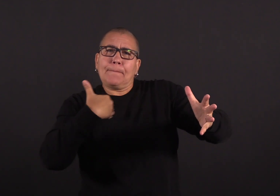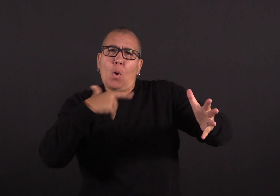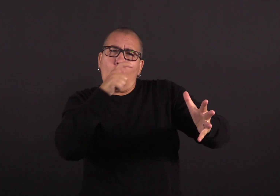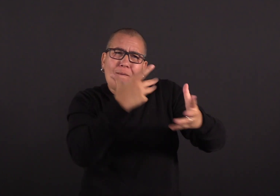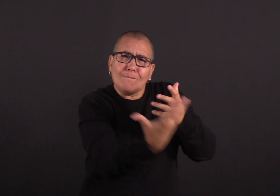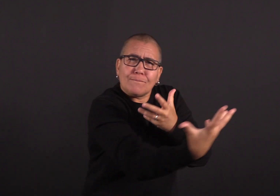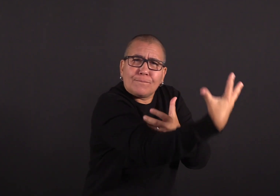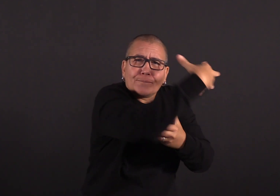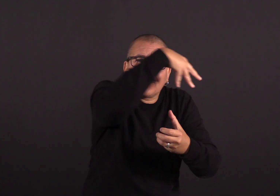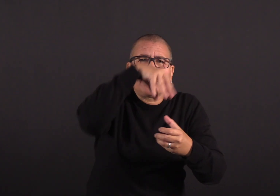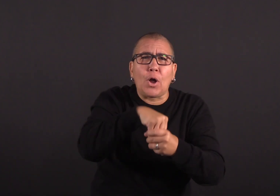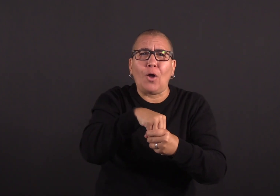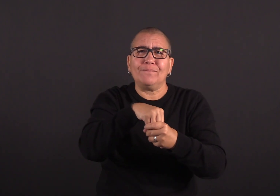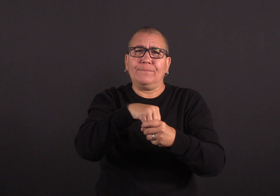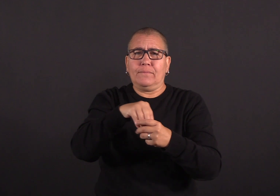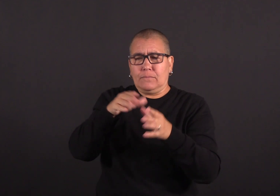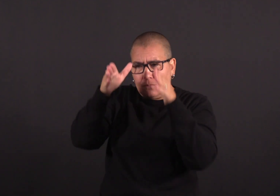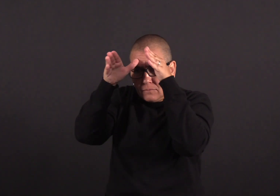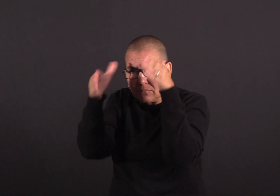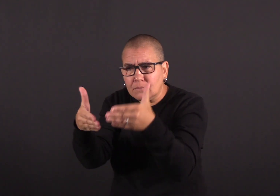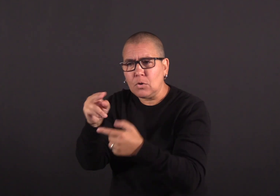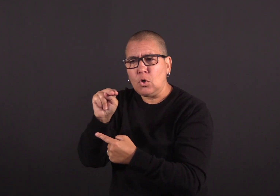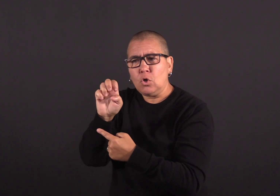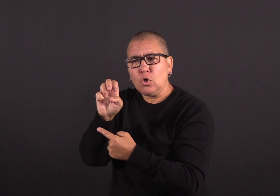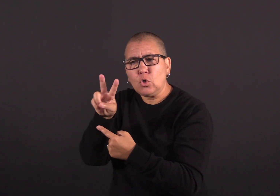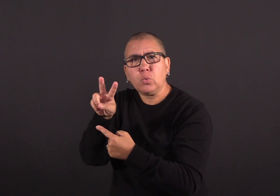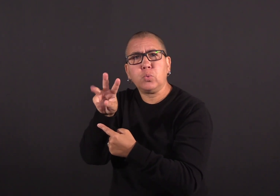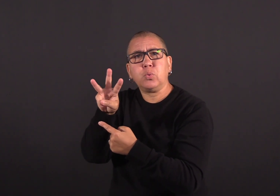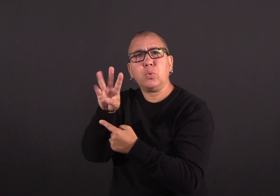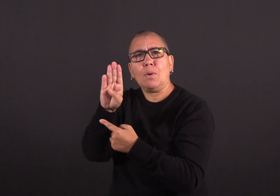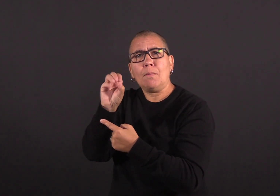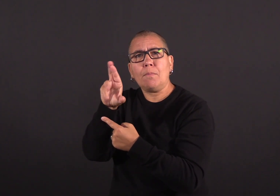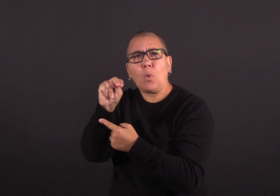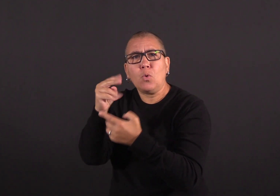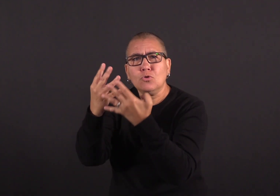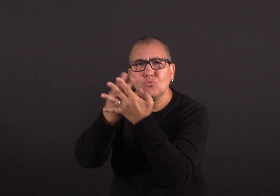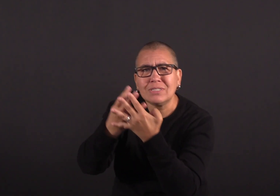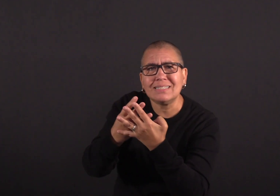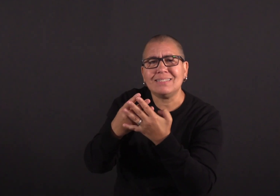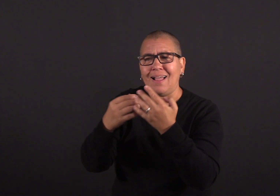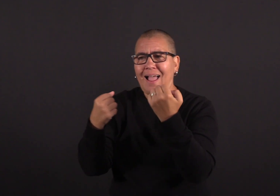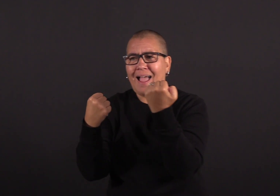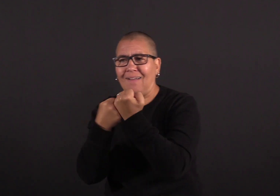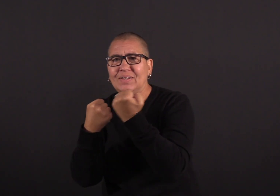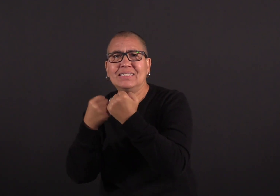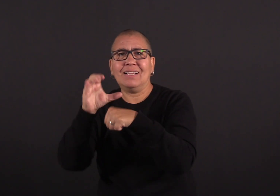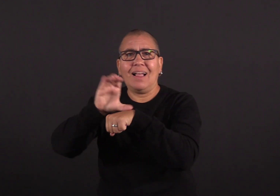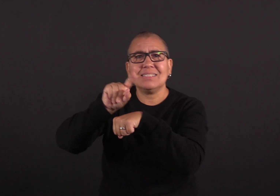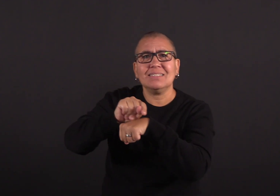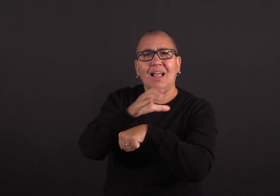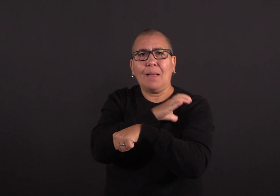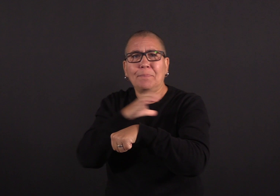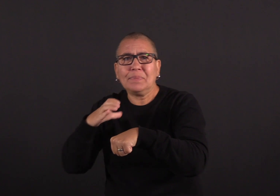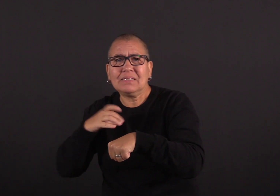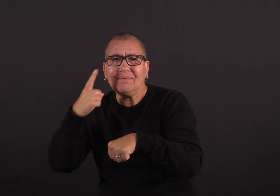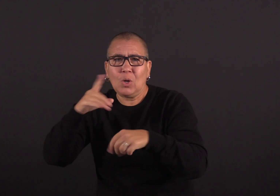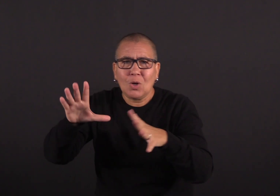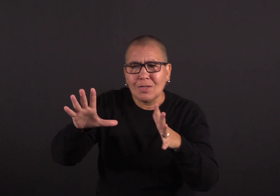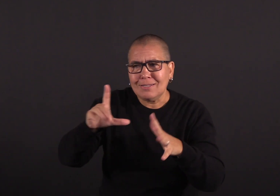I want to thank the members of the Newborn Screening Advisory Committee for their dedication to this important